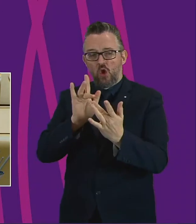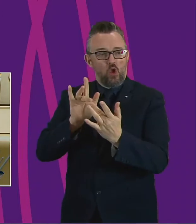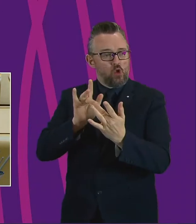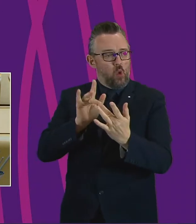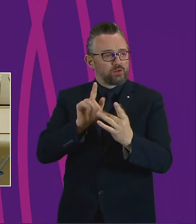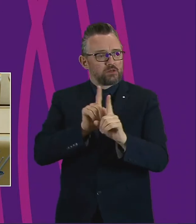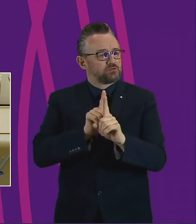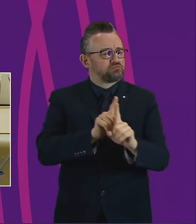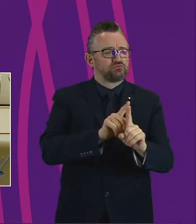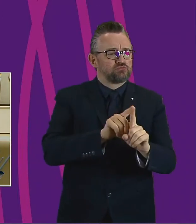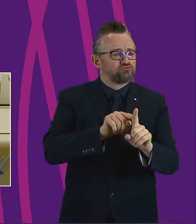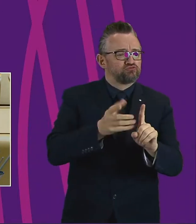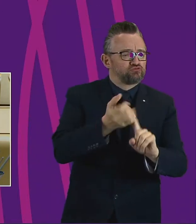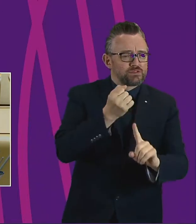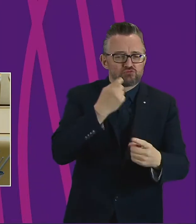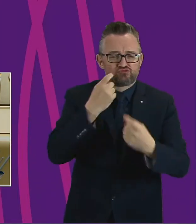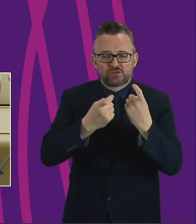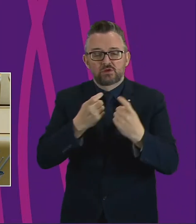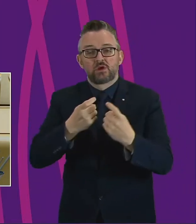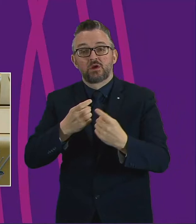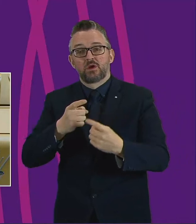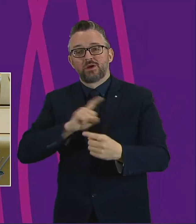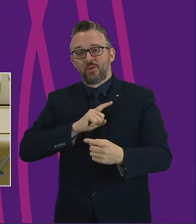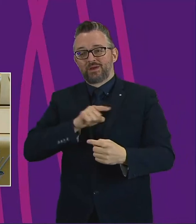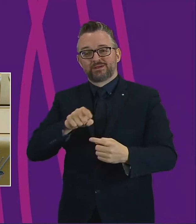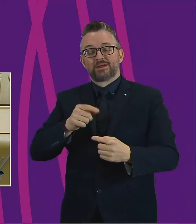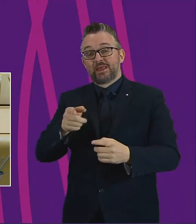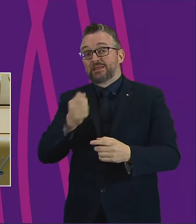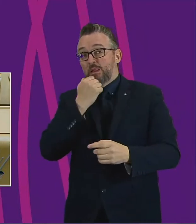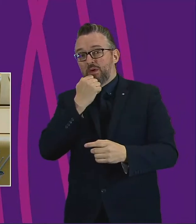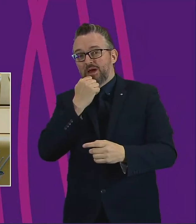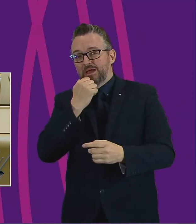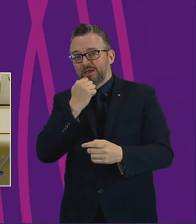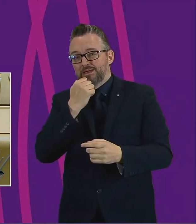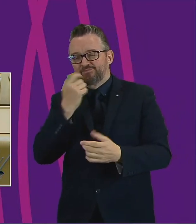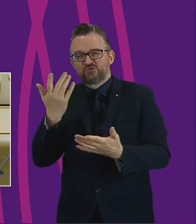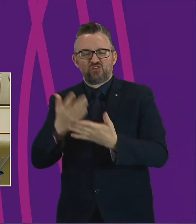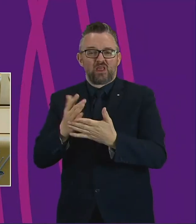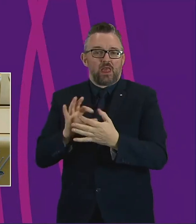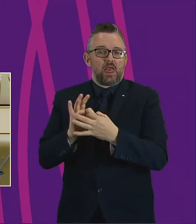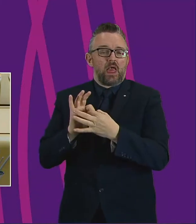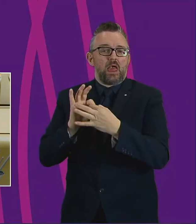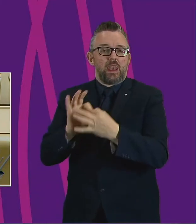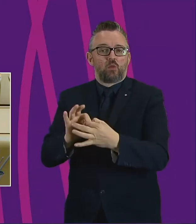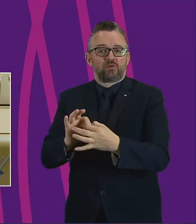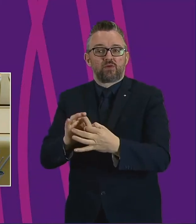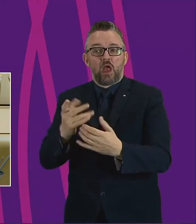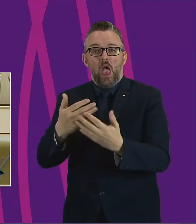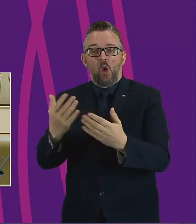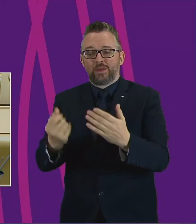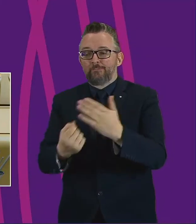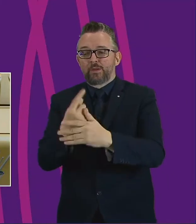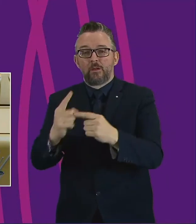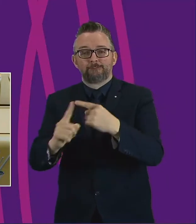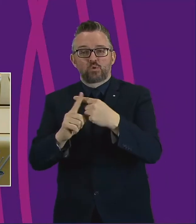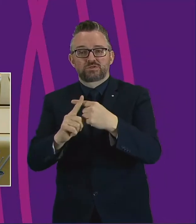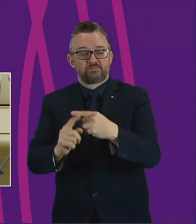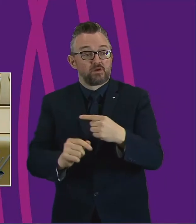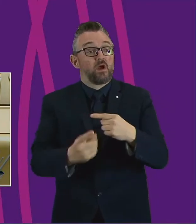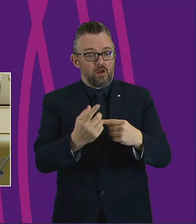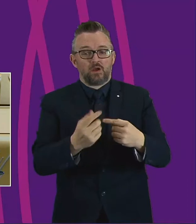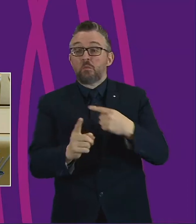to which you need contact tracers is determined by the number of positive tests that come through